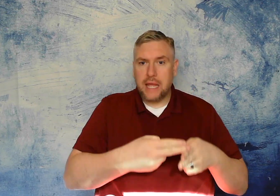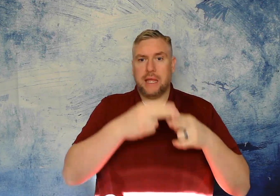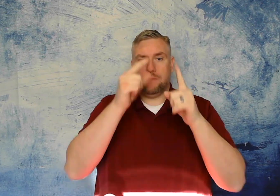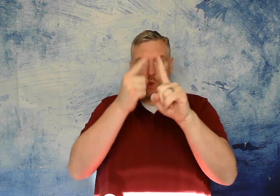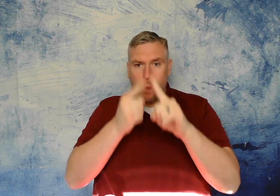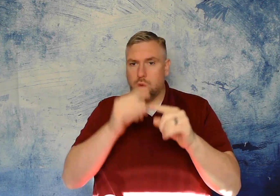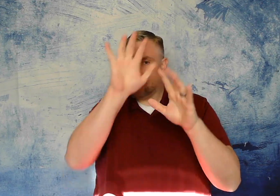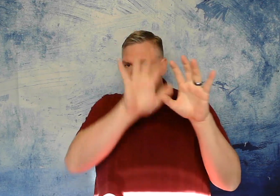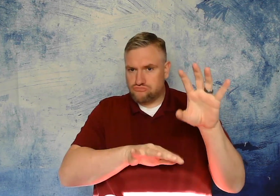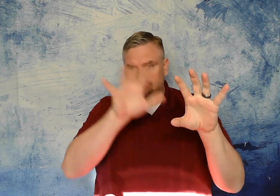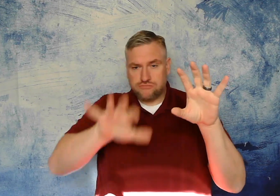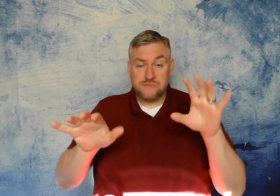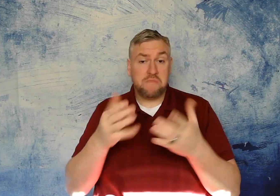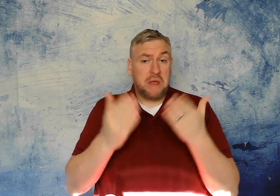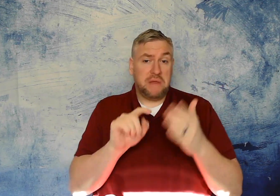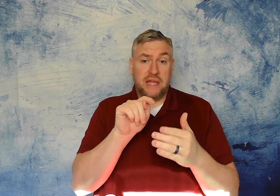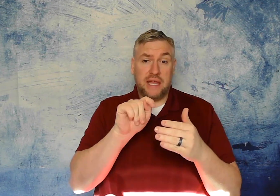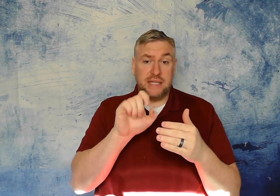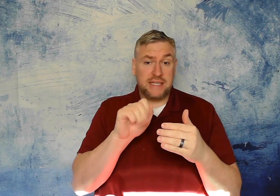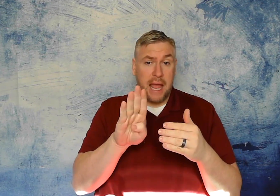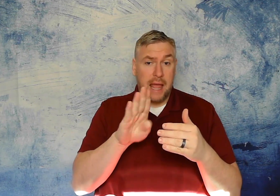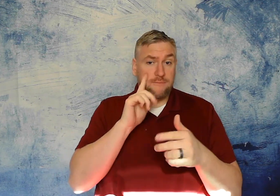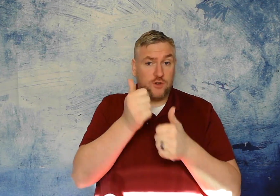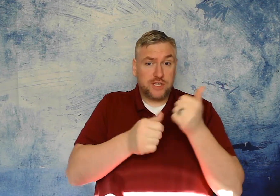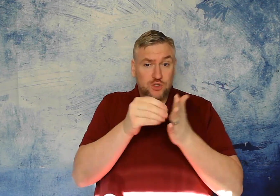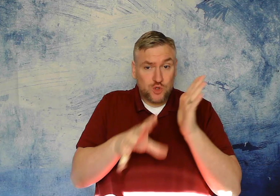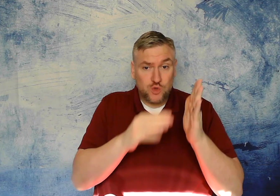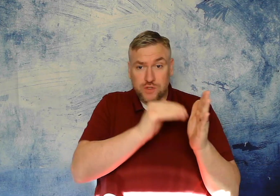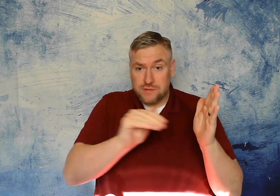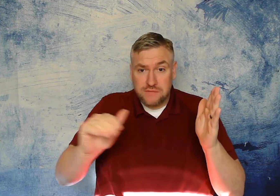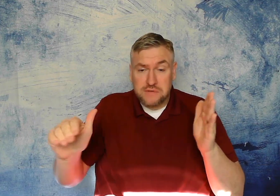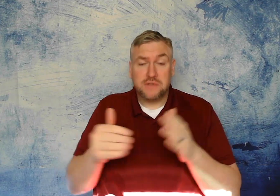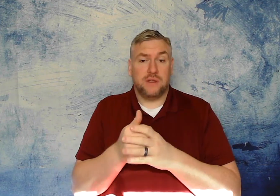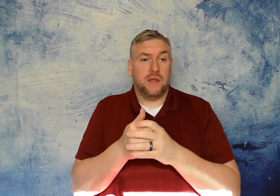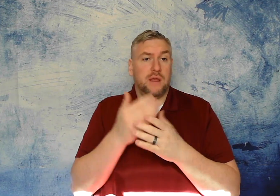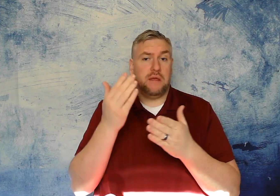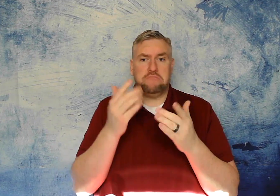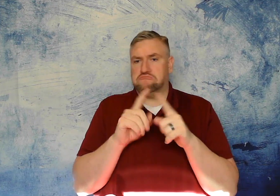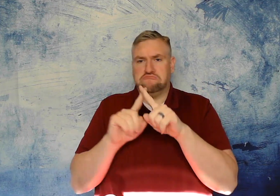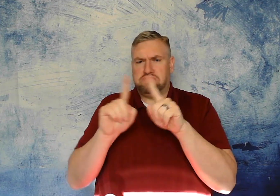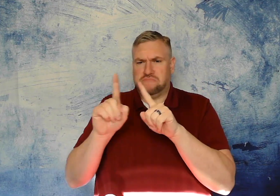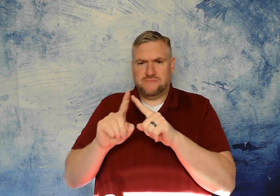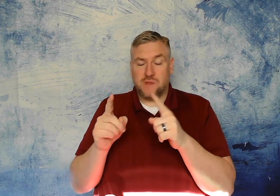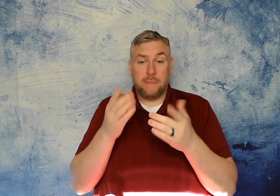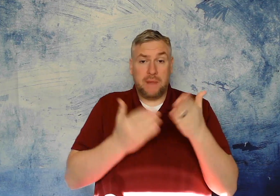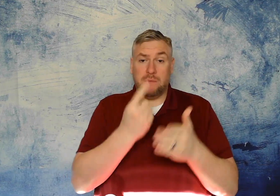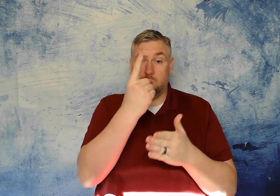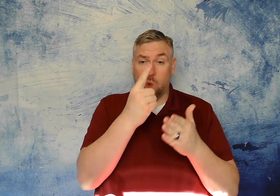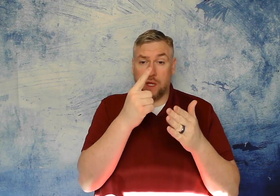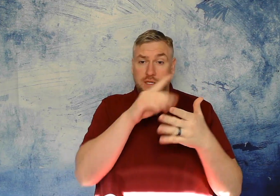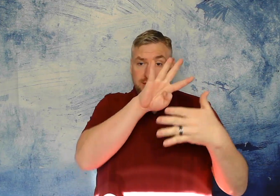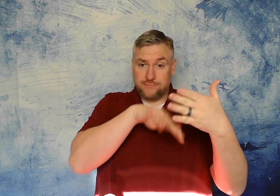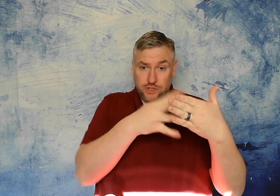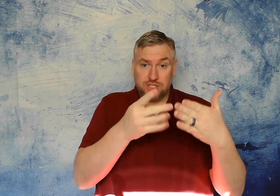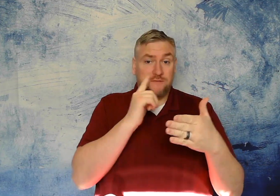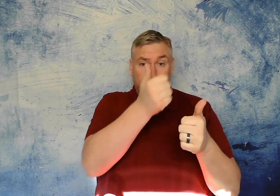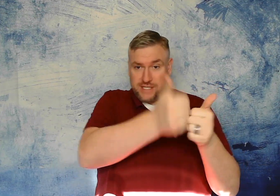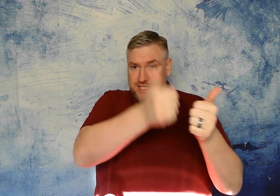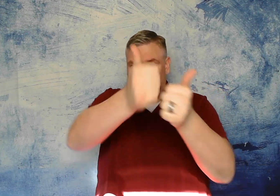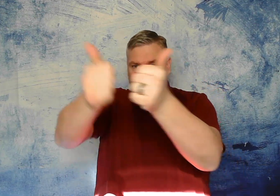the student names, the goals, and just put it in there. Maybe there's a tab for each student. Maybe there's one